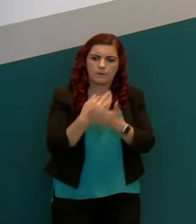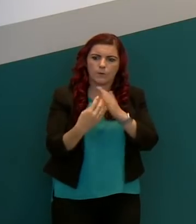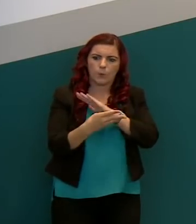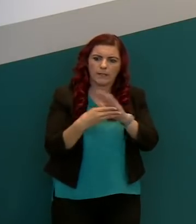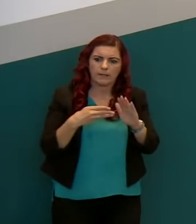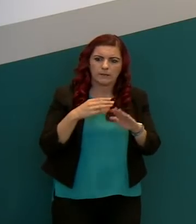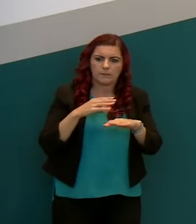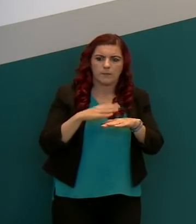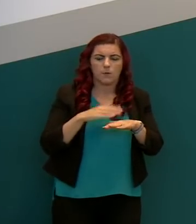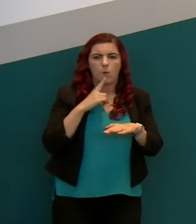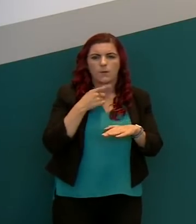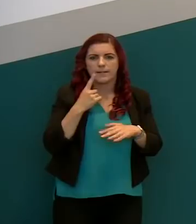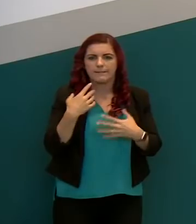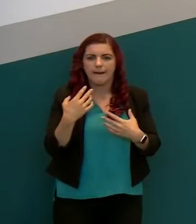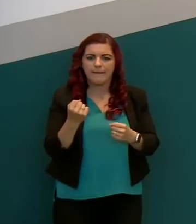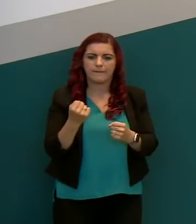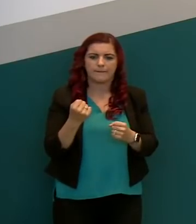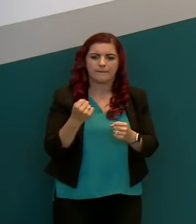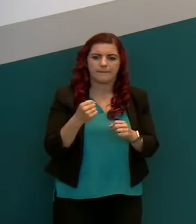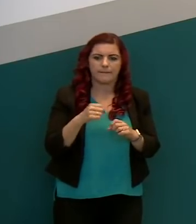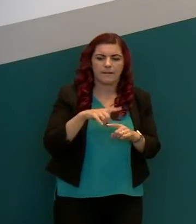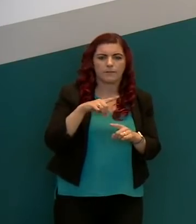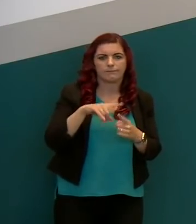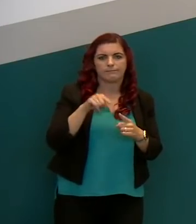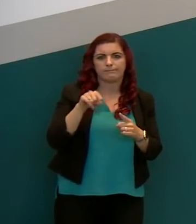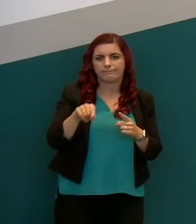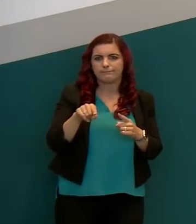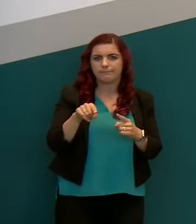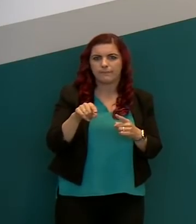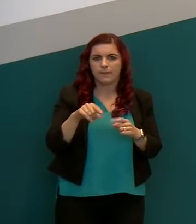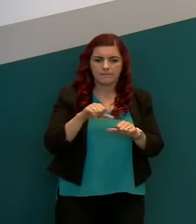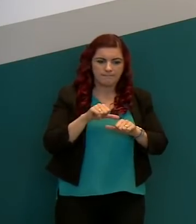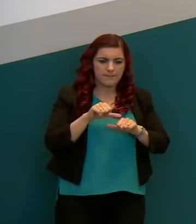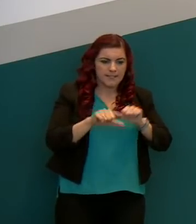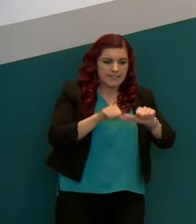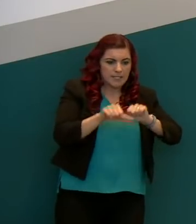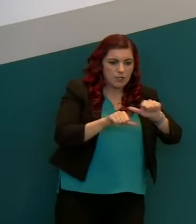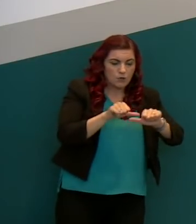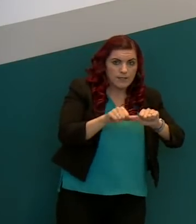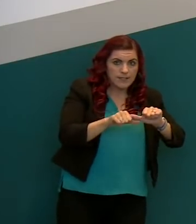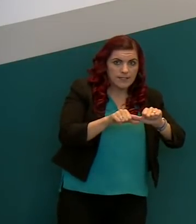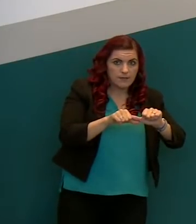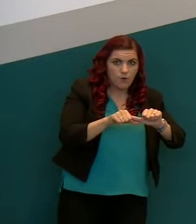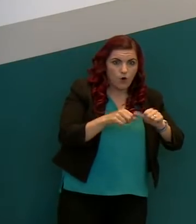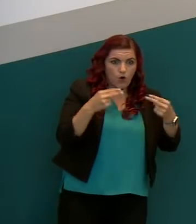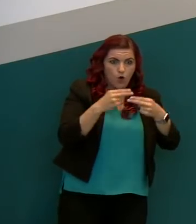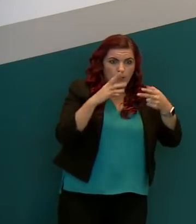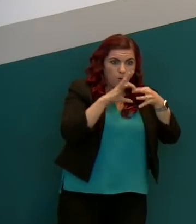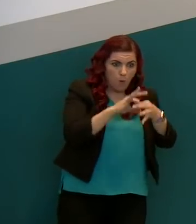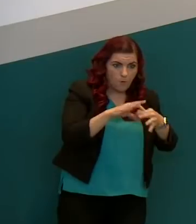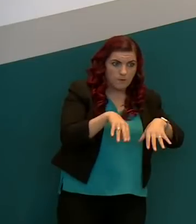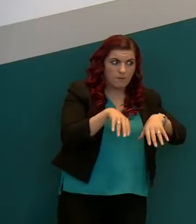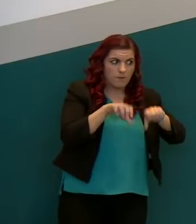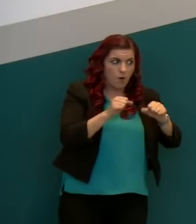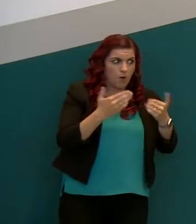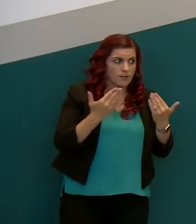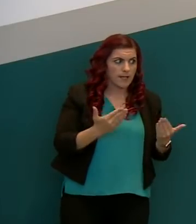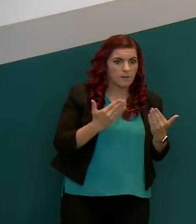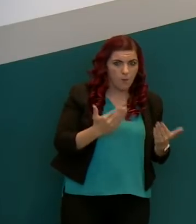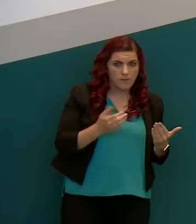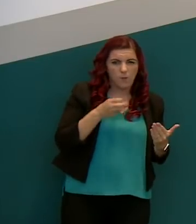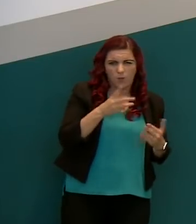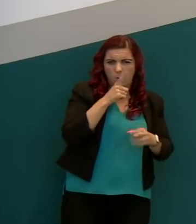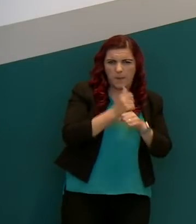weeks, where the pilot of serial testing in nursing homes was paused for review and will begin again, I think, quite